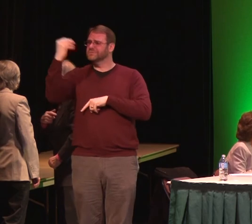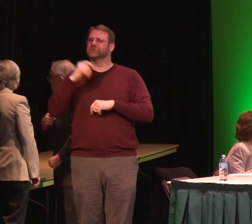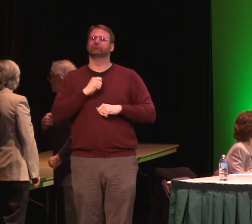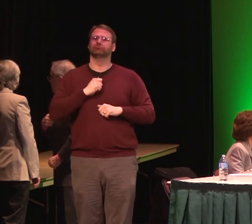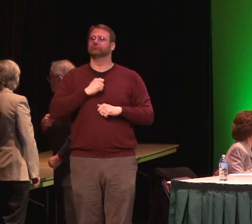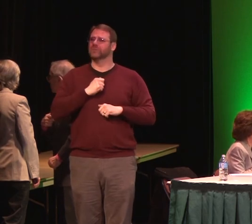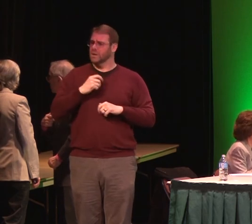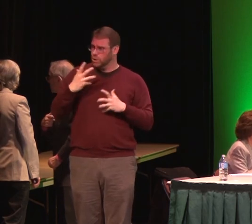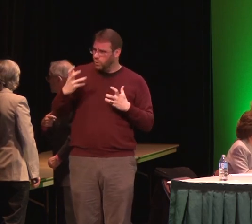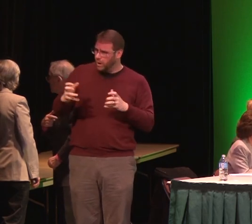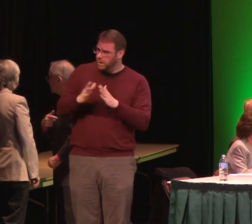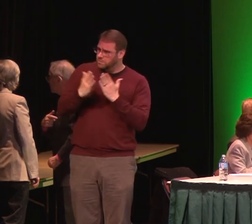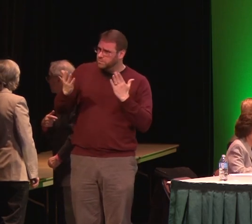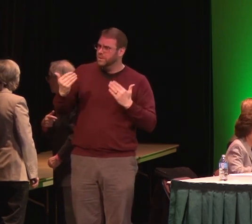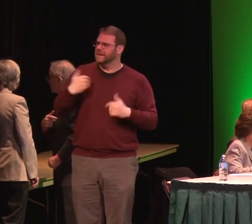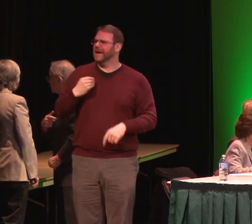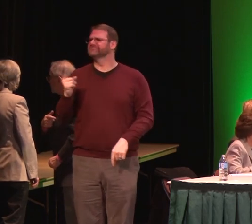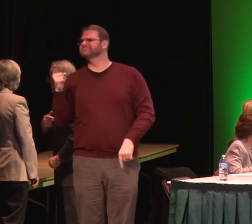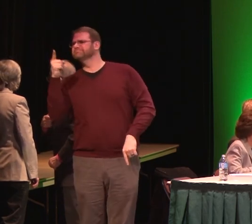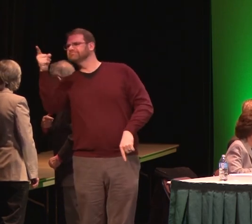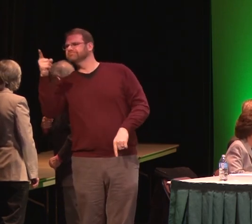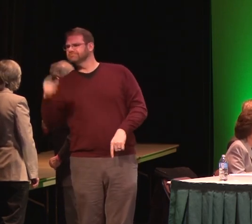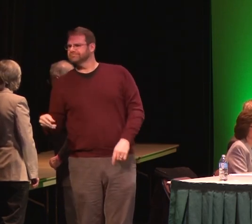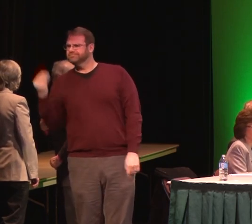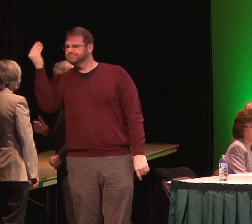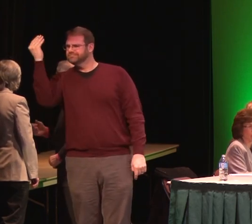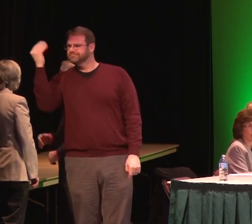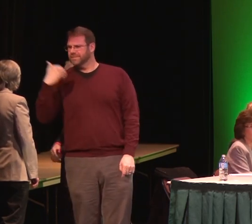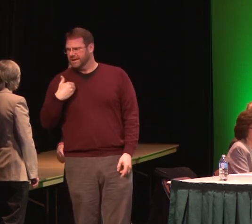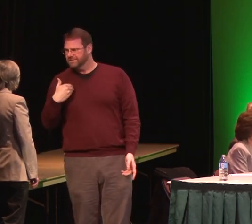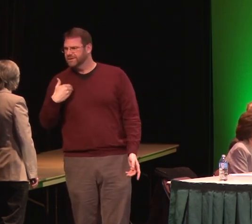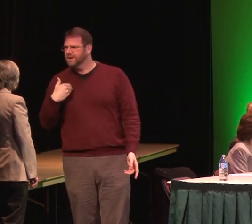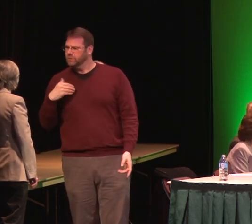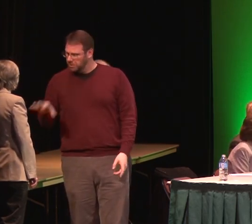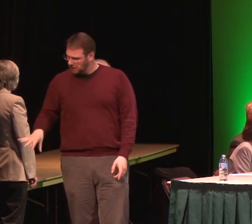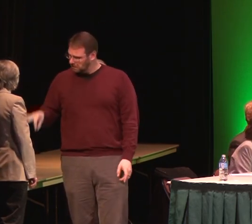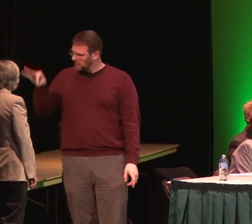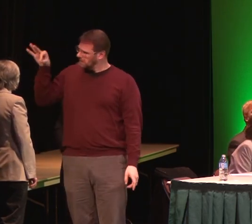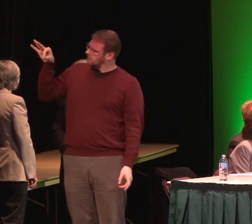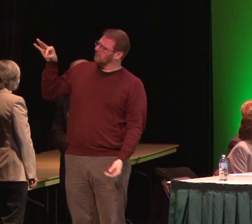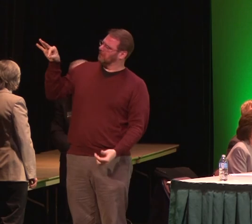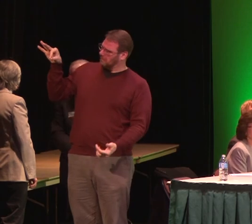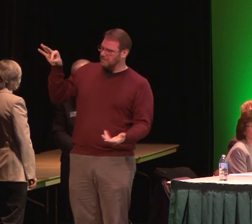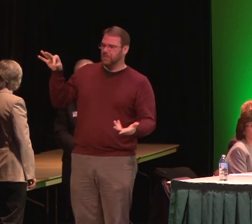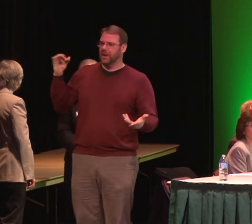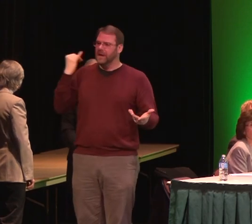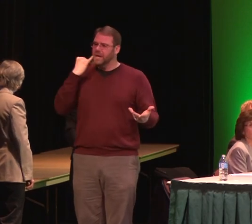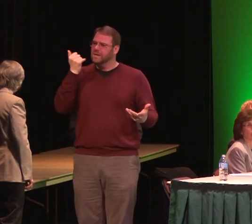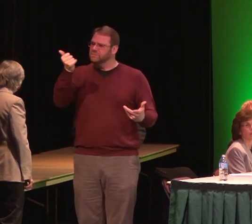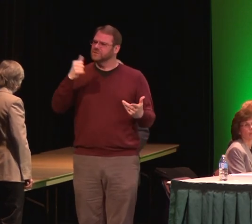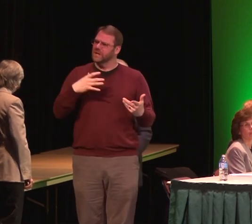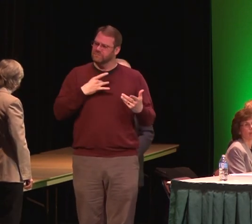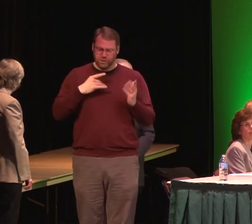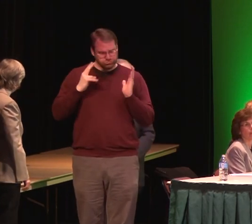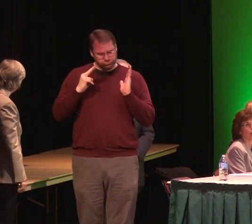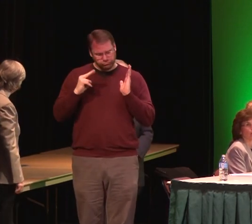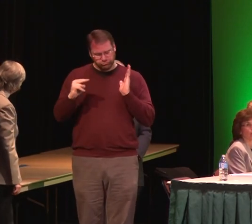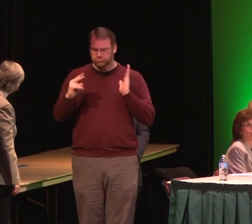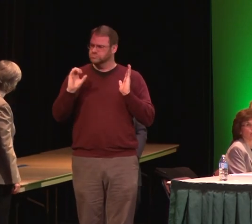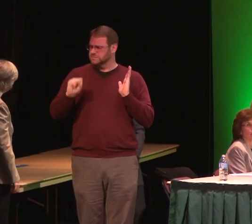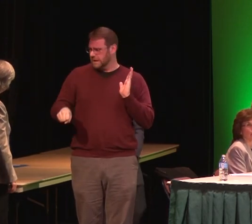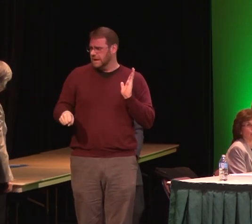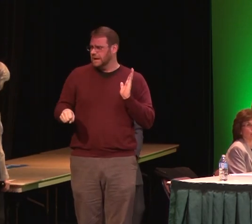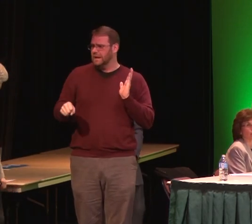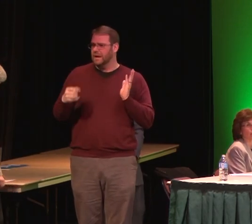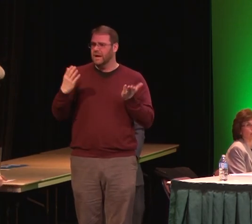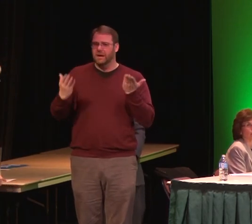theater, so you might like them as a keepsake. And if you want, if you wish to look over them, as